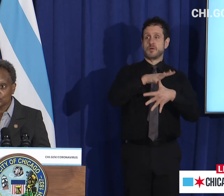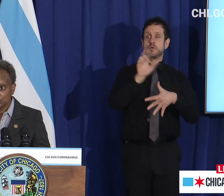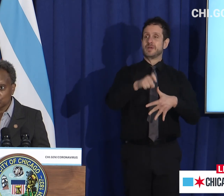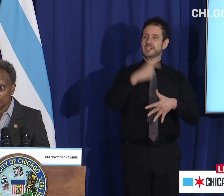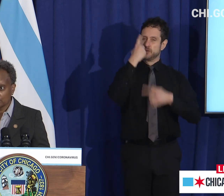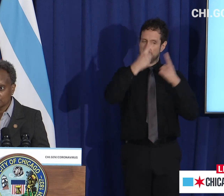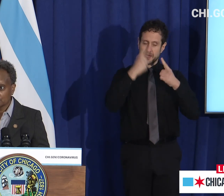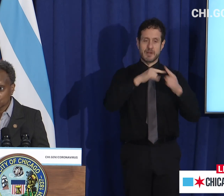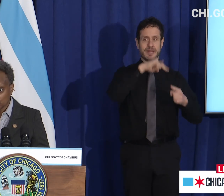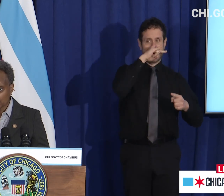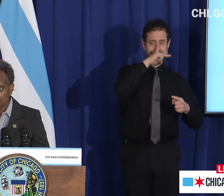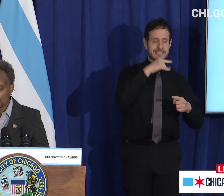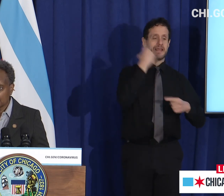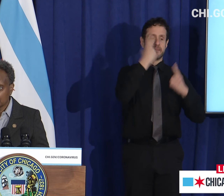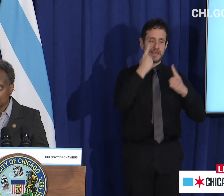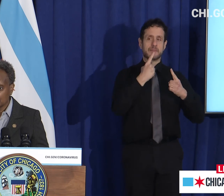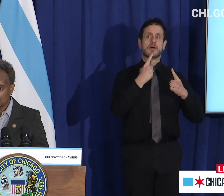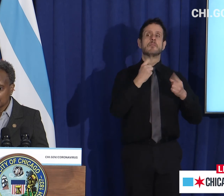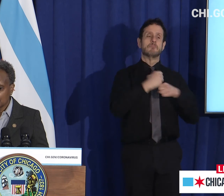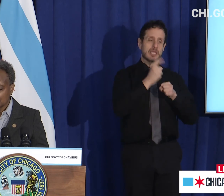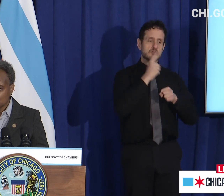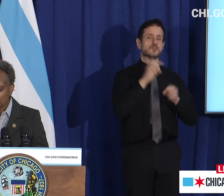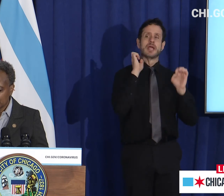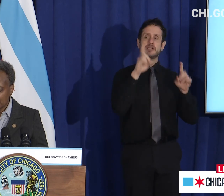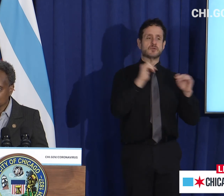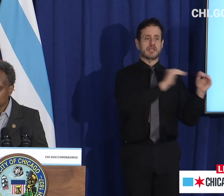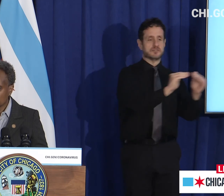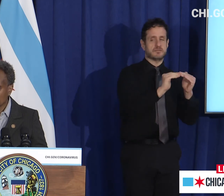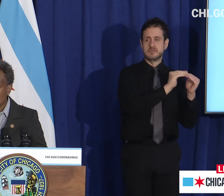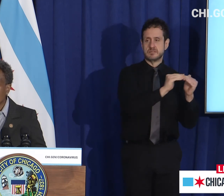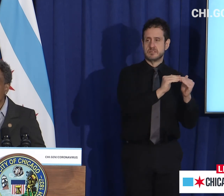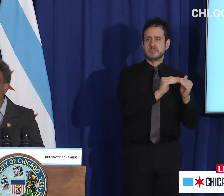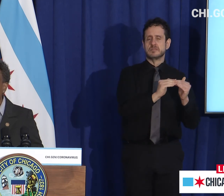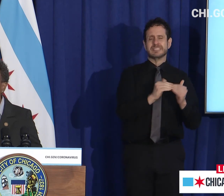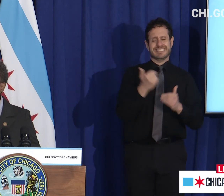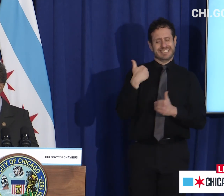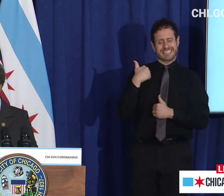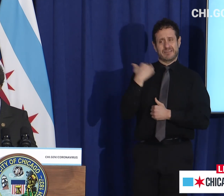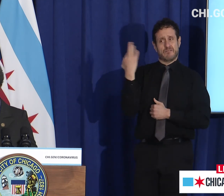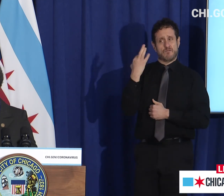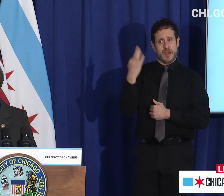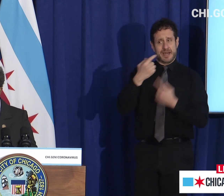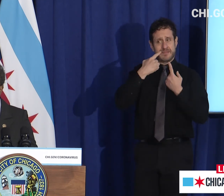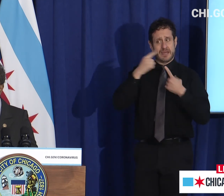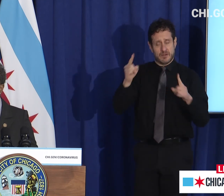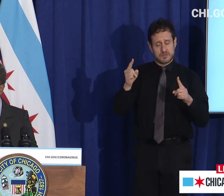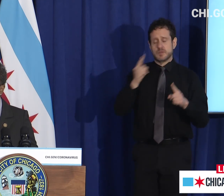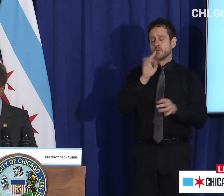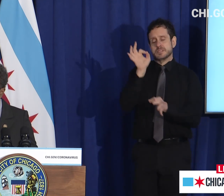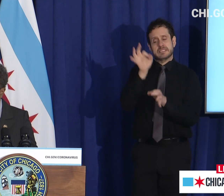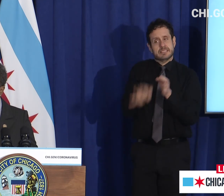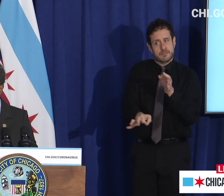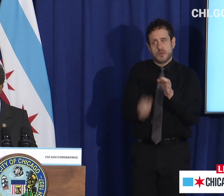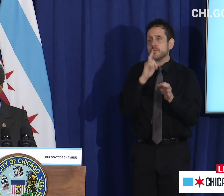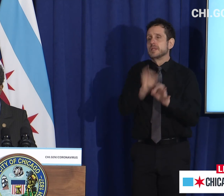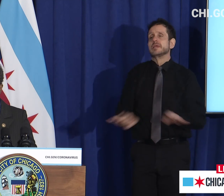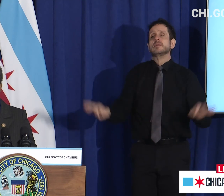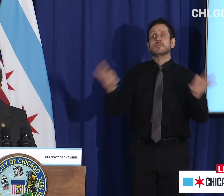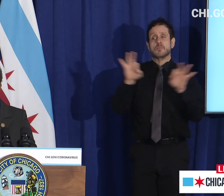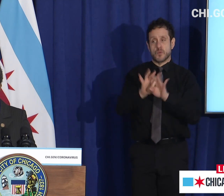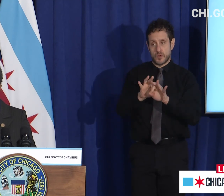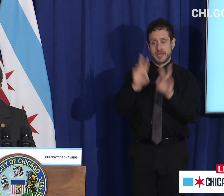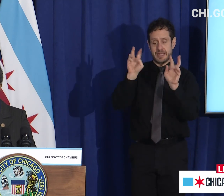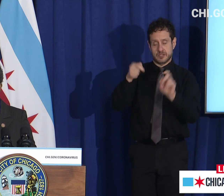listen closely to what they're really saying. What the announcement on Friday was about is a simple but important